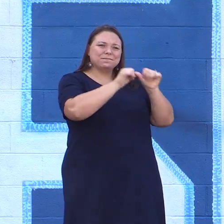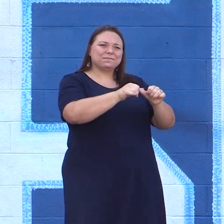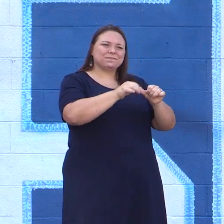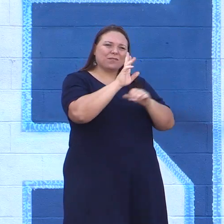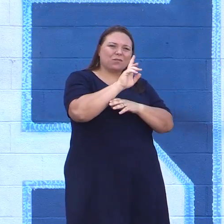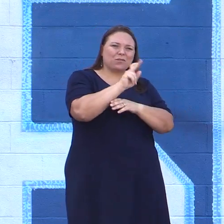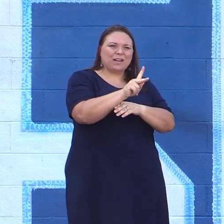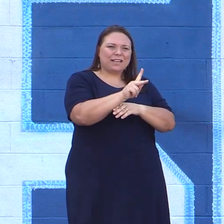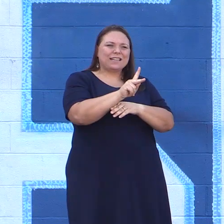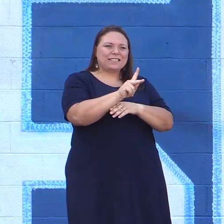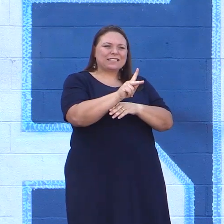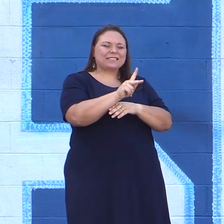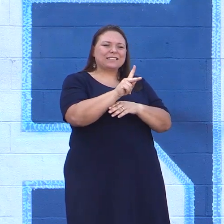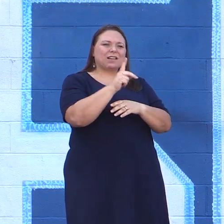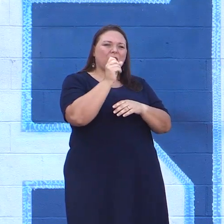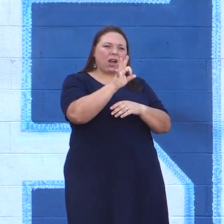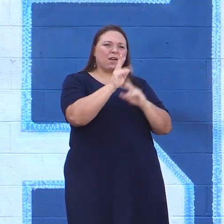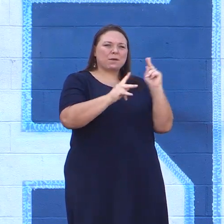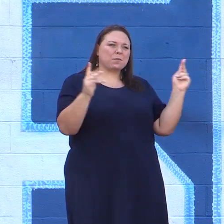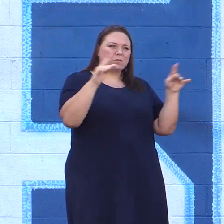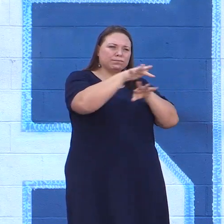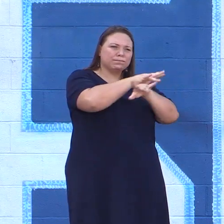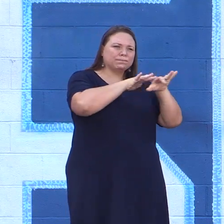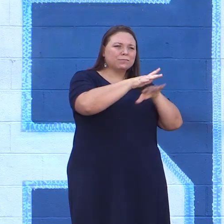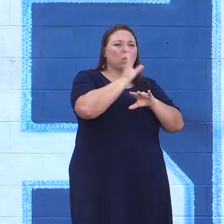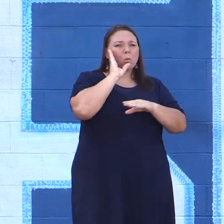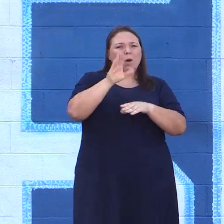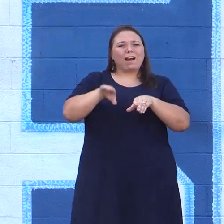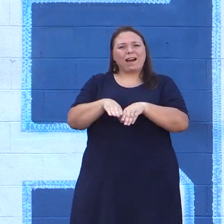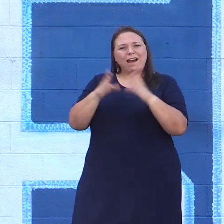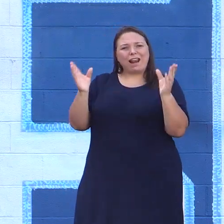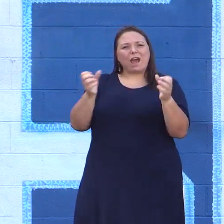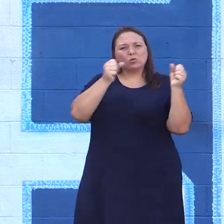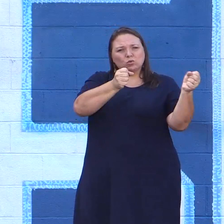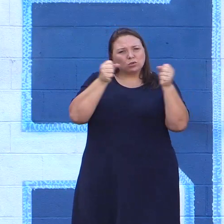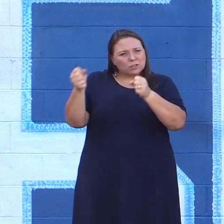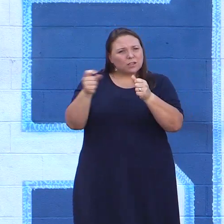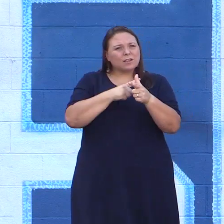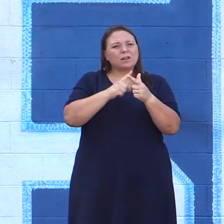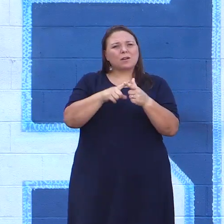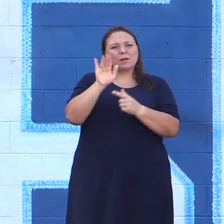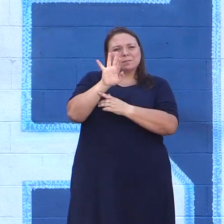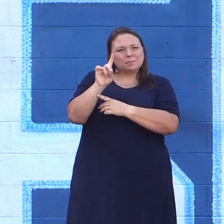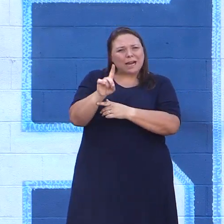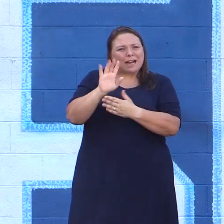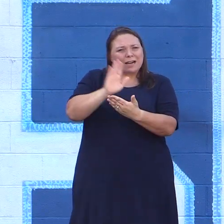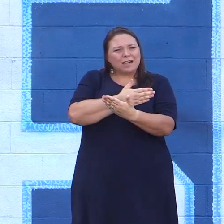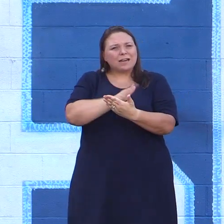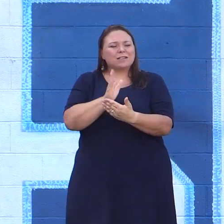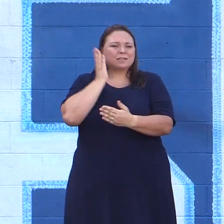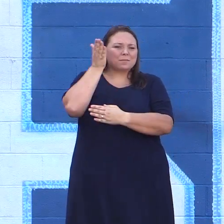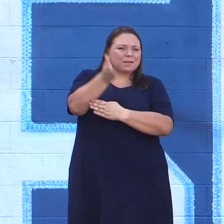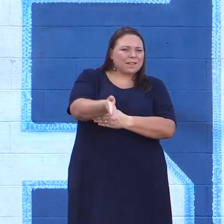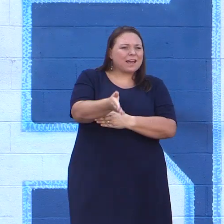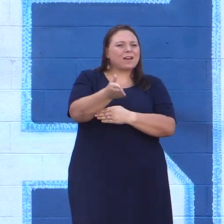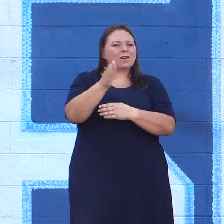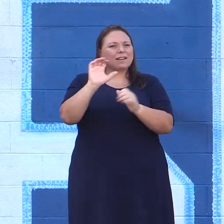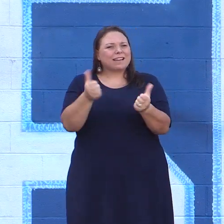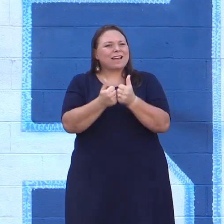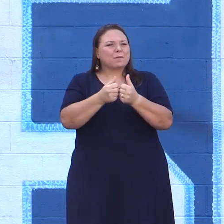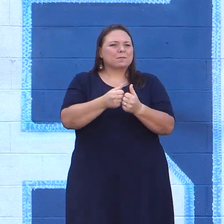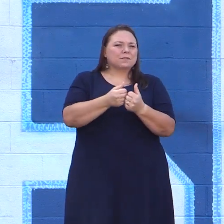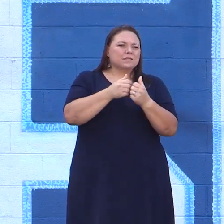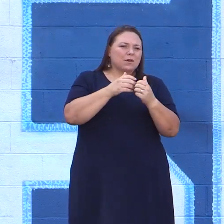risk of bringing a lot of people together, we will allow cheerleaders and marching bands to be at games in a way that will provide for